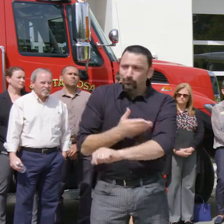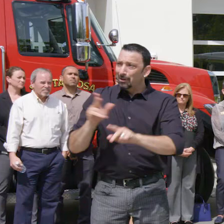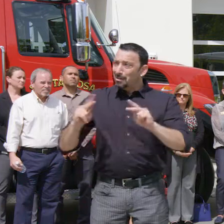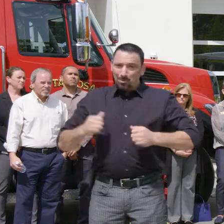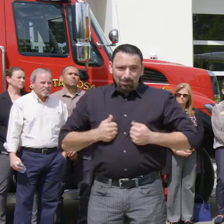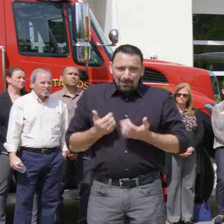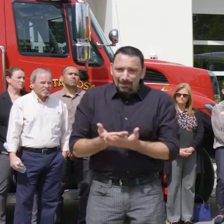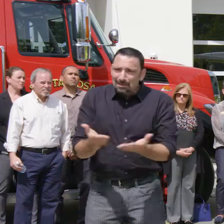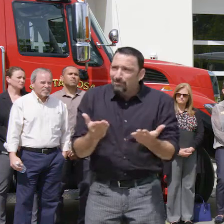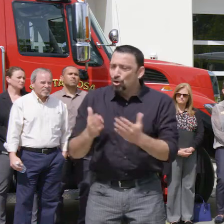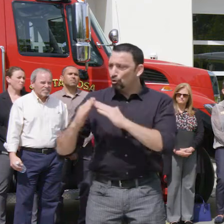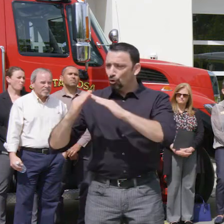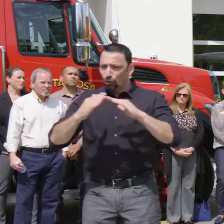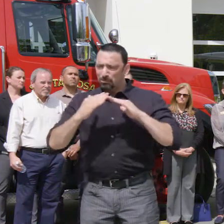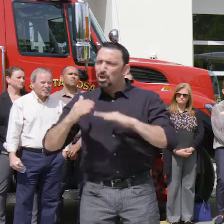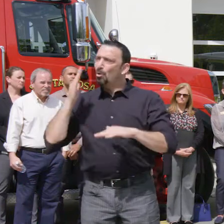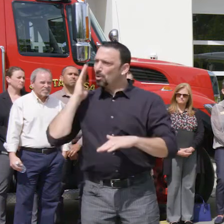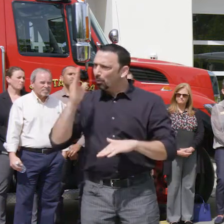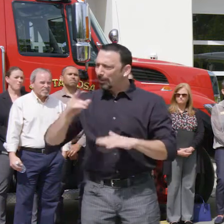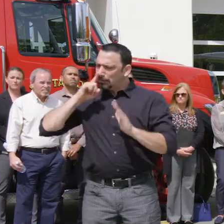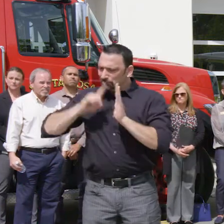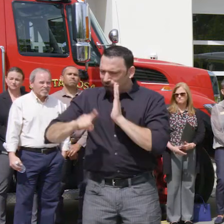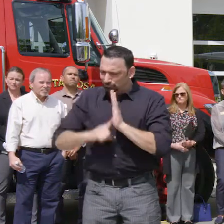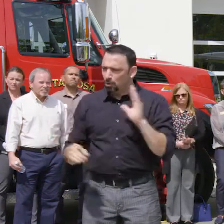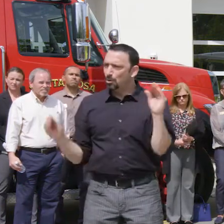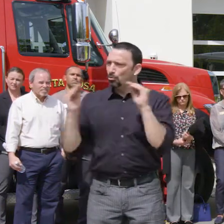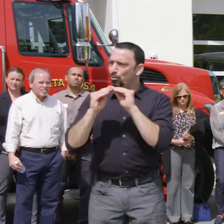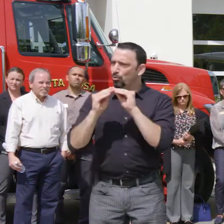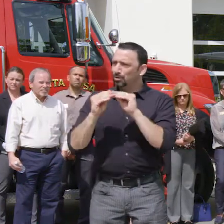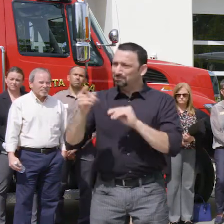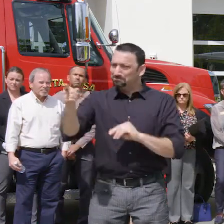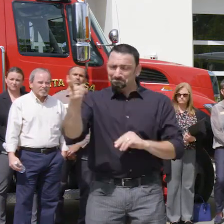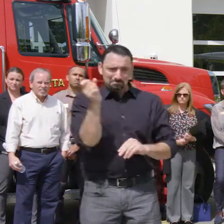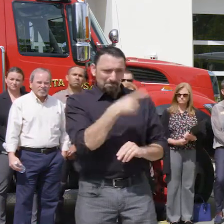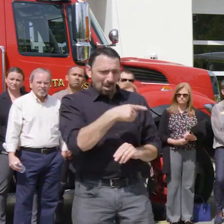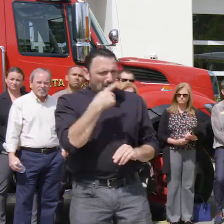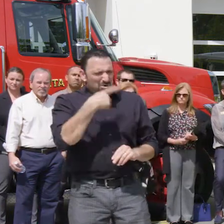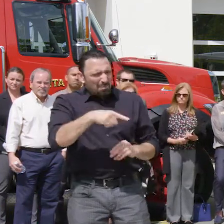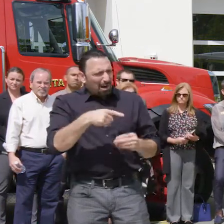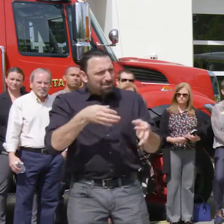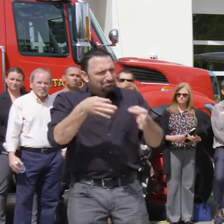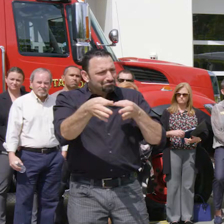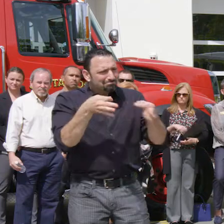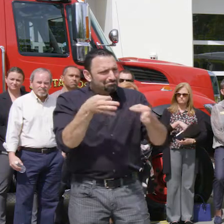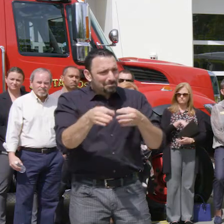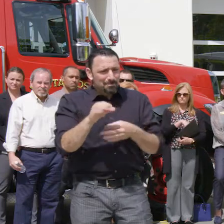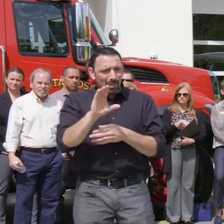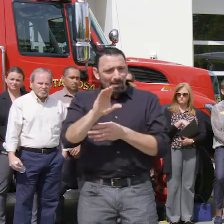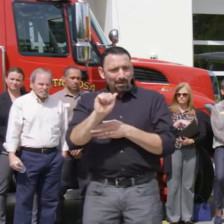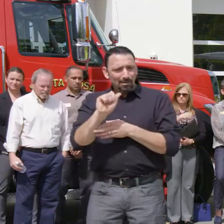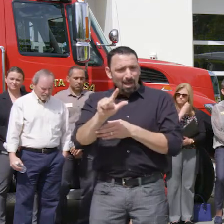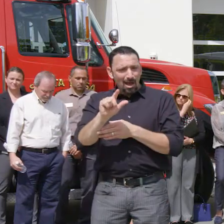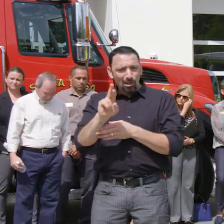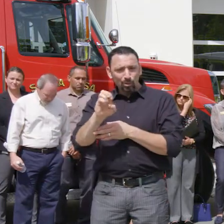to address all of those. Can you also talk a little bit about the power recycle program that happened in other counties? Like, is that all completed, and how did that go, and how did that compare to the